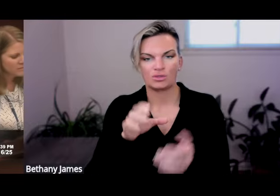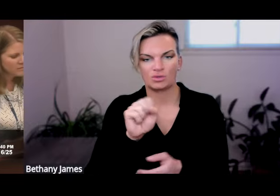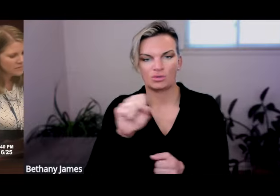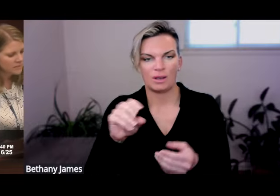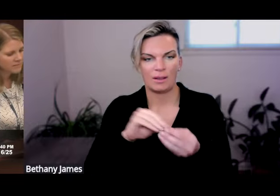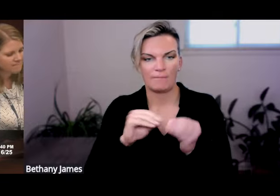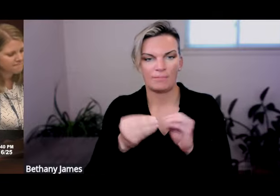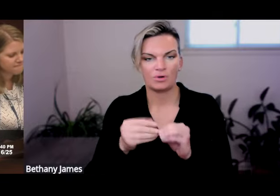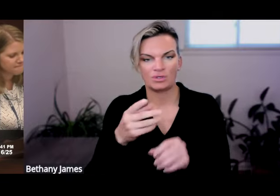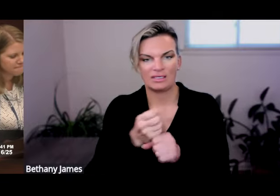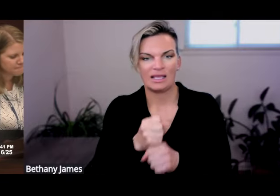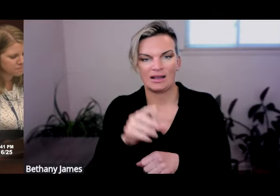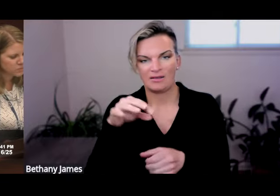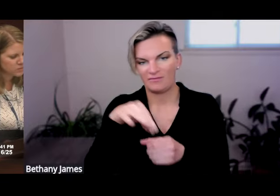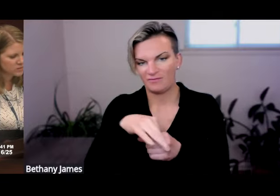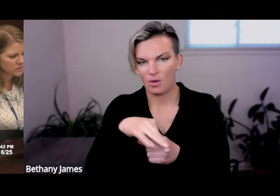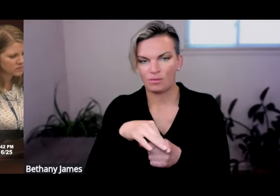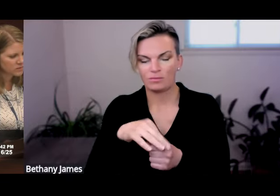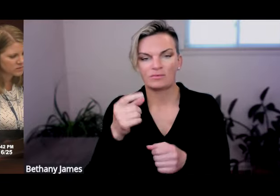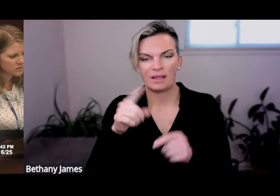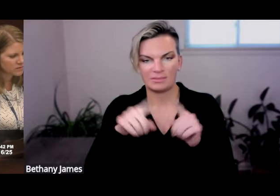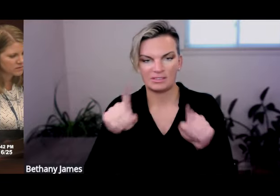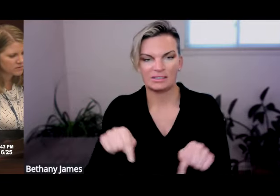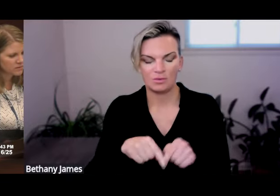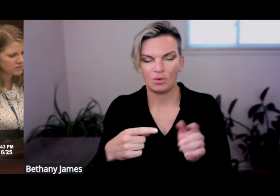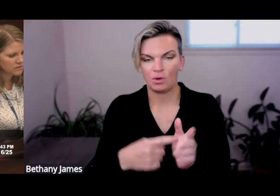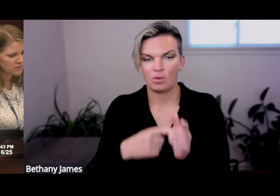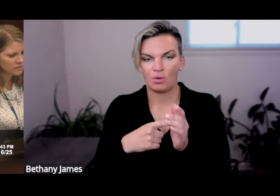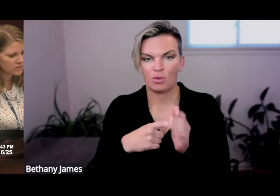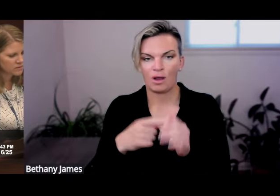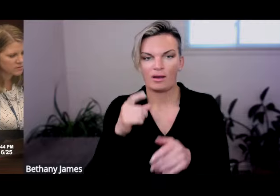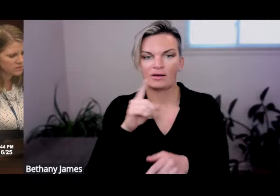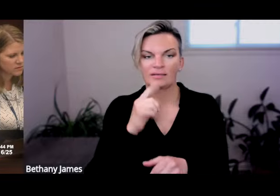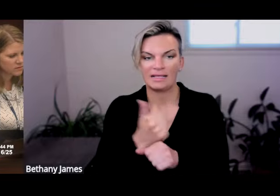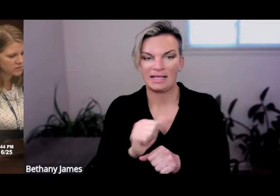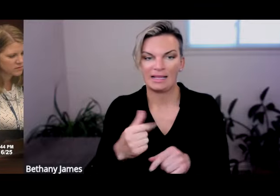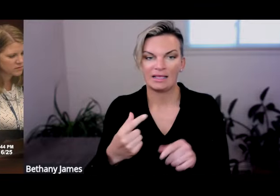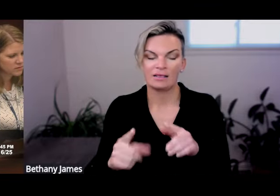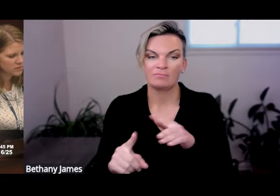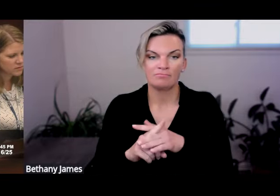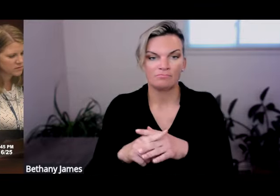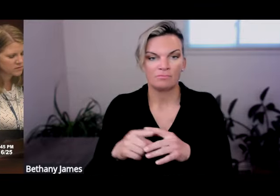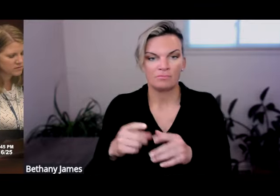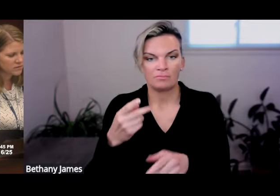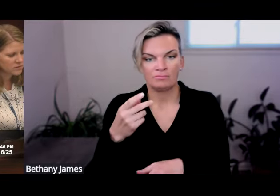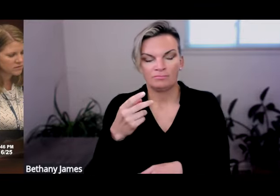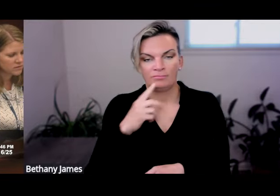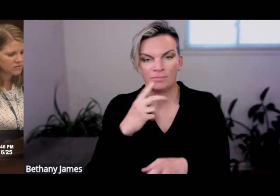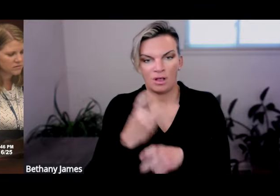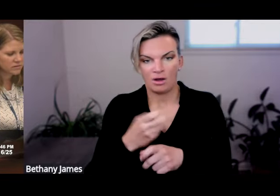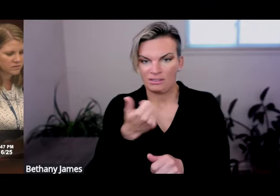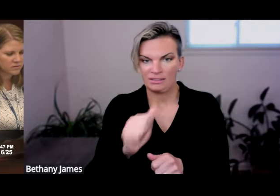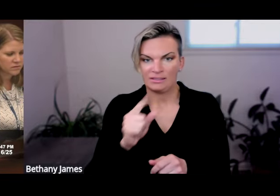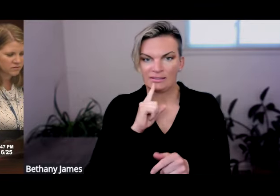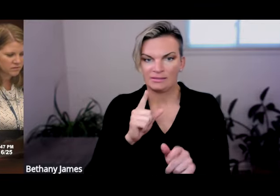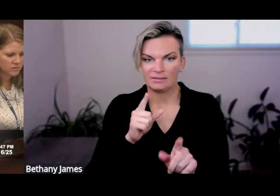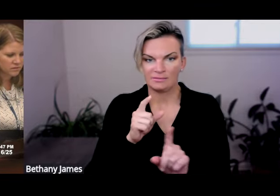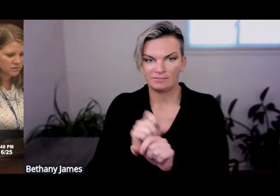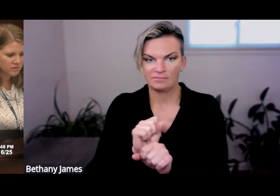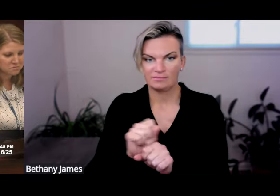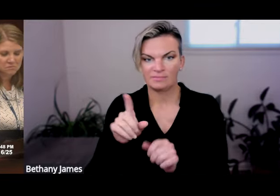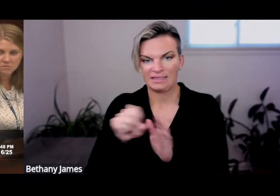state expense. Subject violations to $1,000 fine and/or up to 5 years and 5-year imprisonment. Should that be years? How